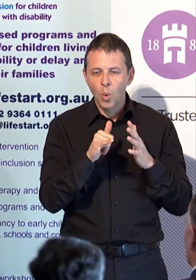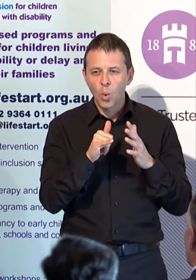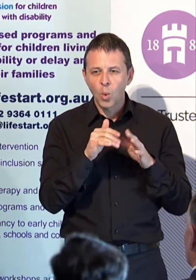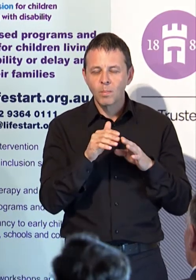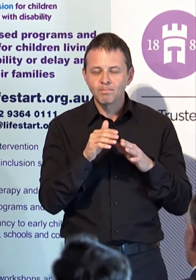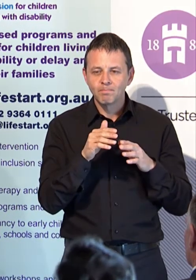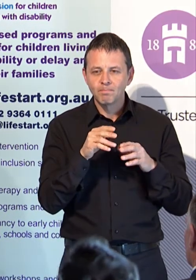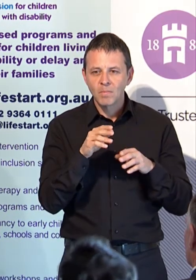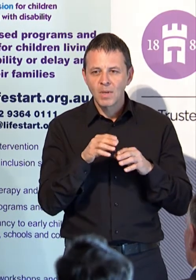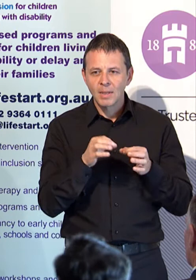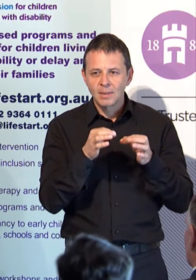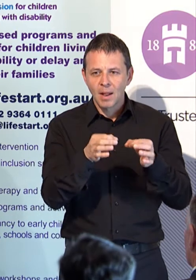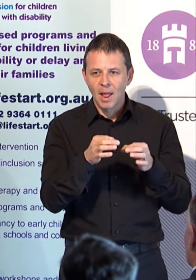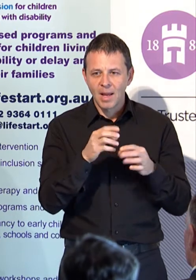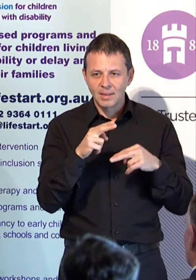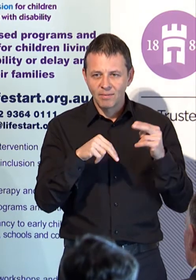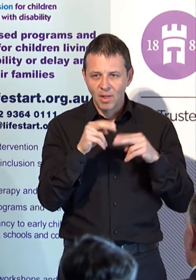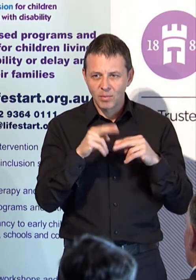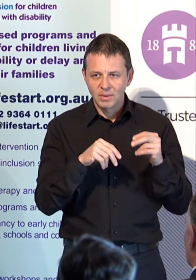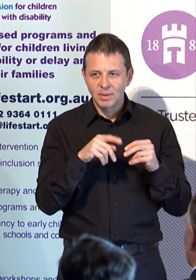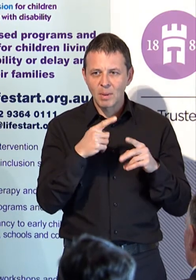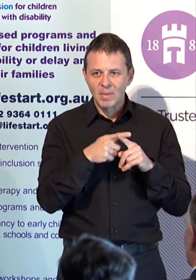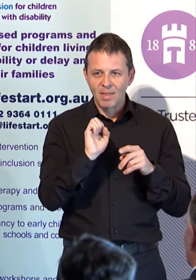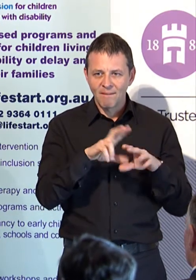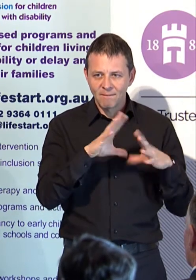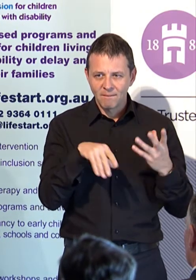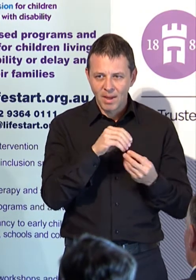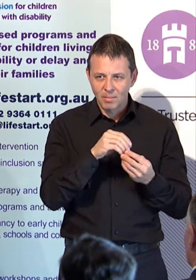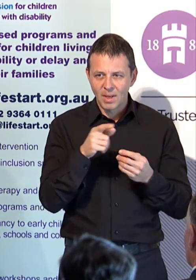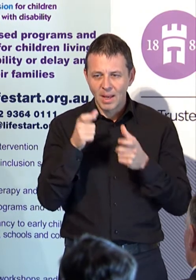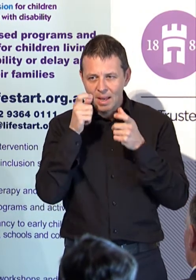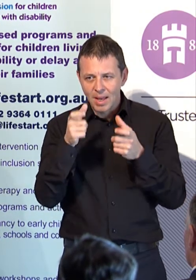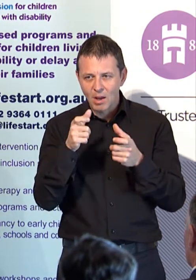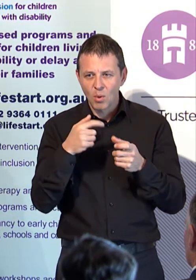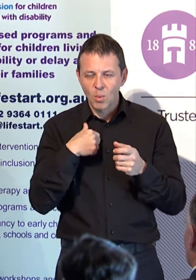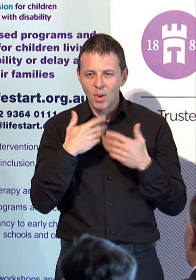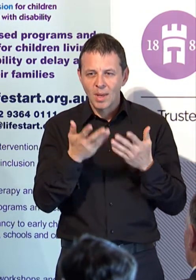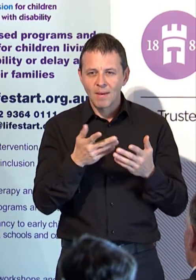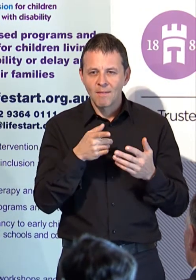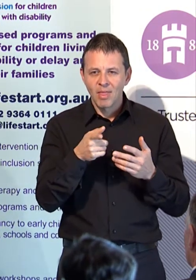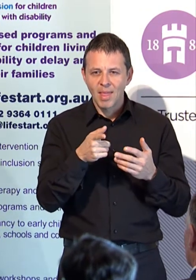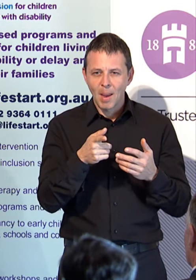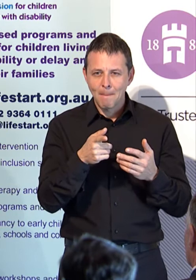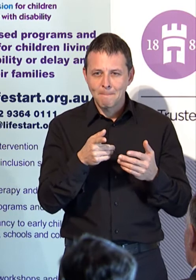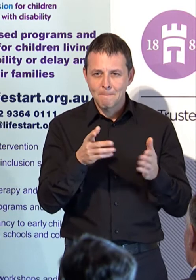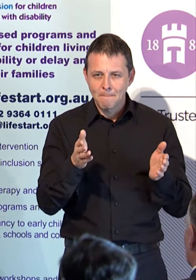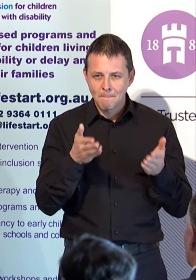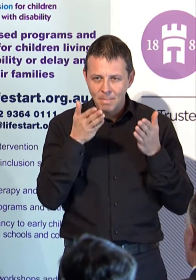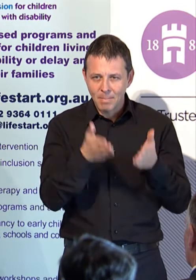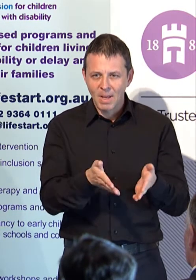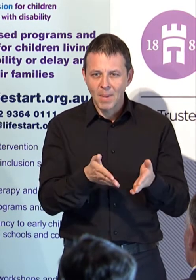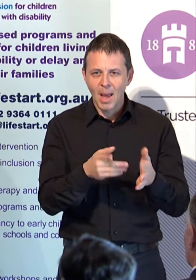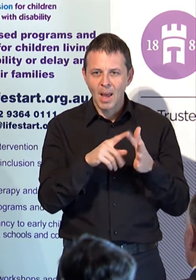families and their carers. We are committed to providing services based on the values of empowerment, partnership and